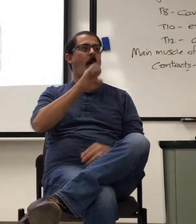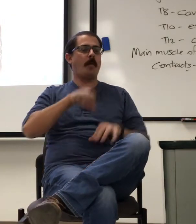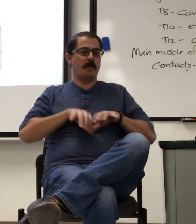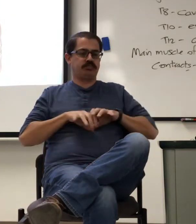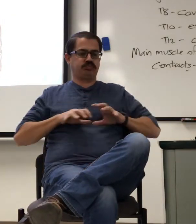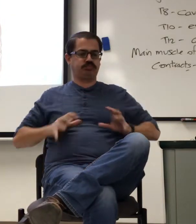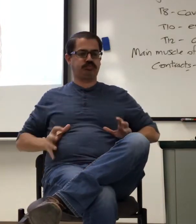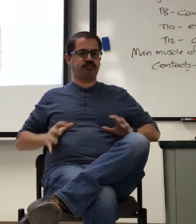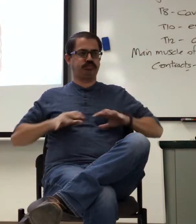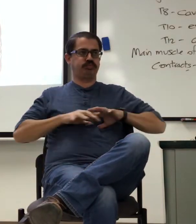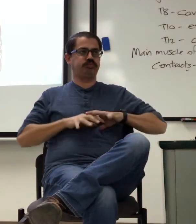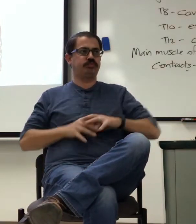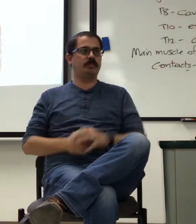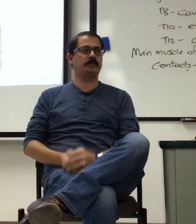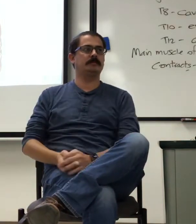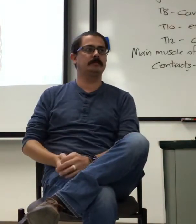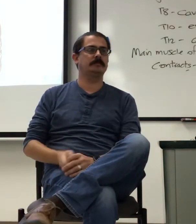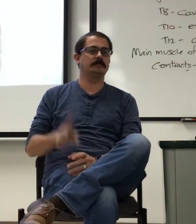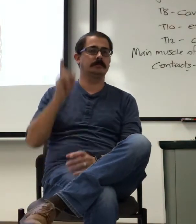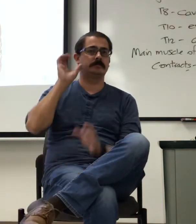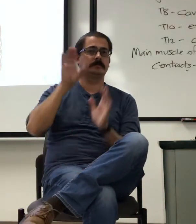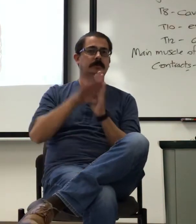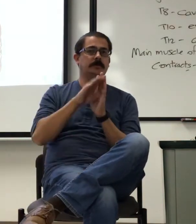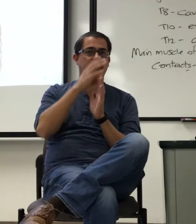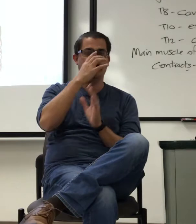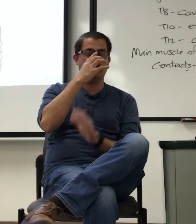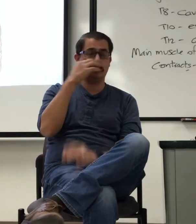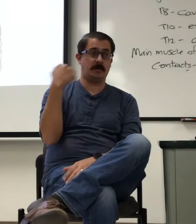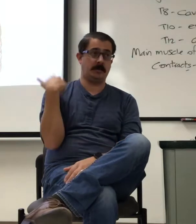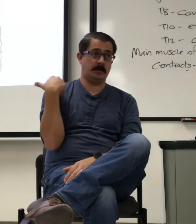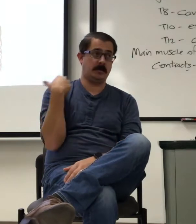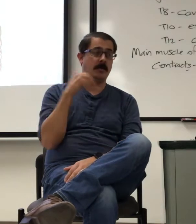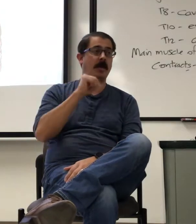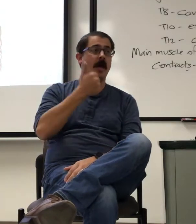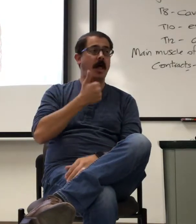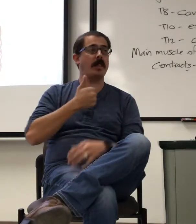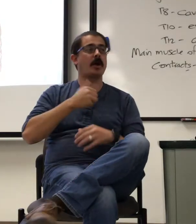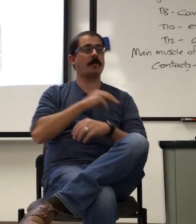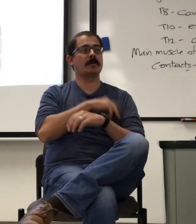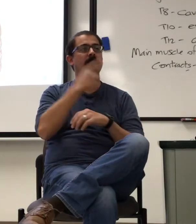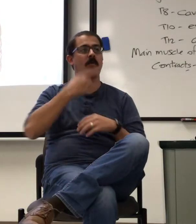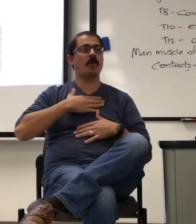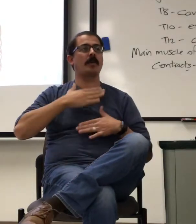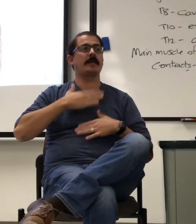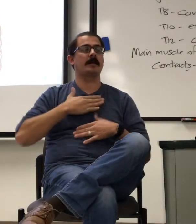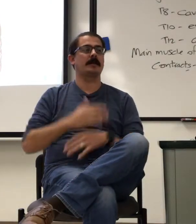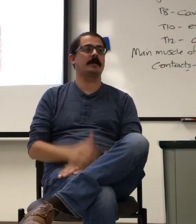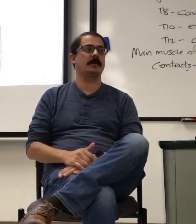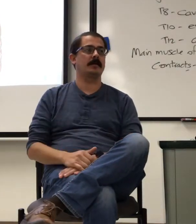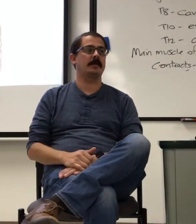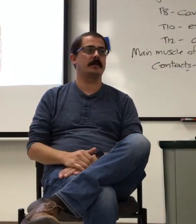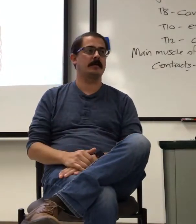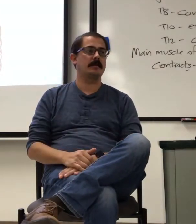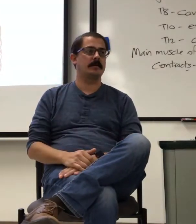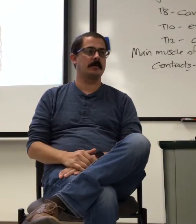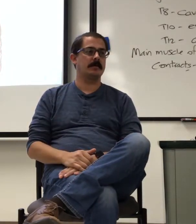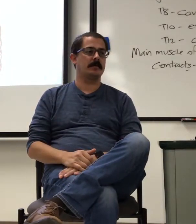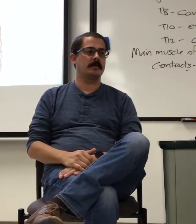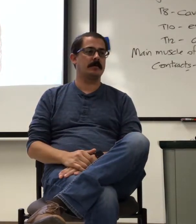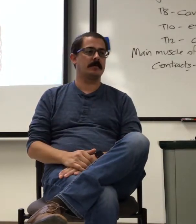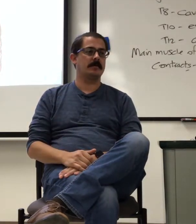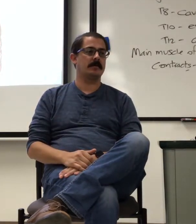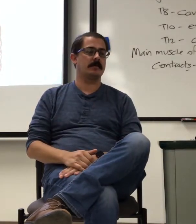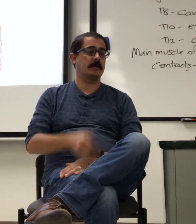All right, I have this picture to remind me of the other muscles of breathing. You know, any muscle that actually